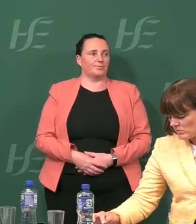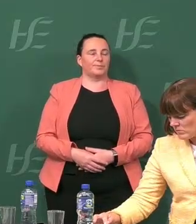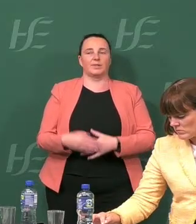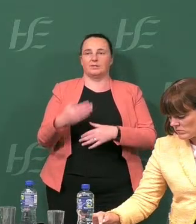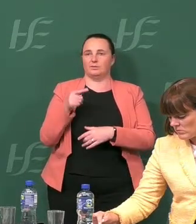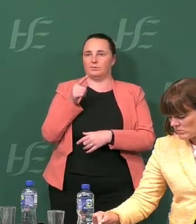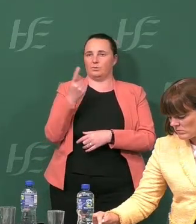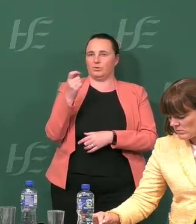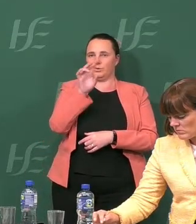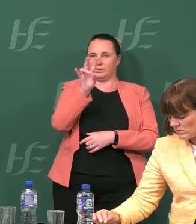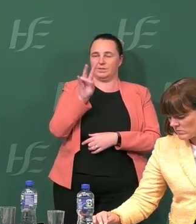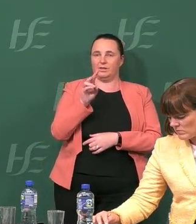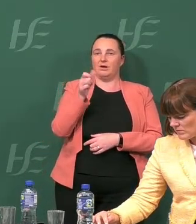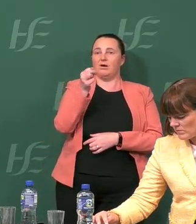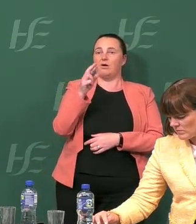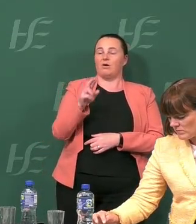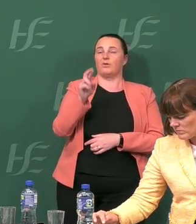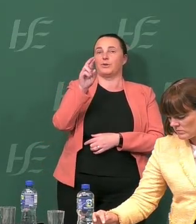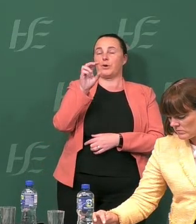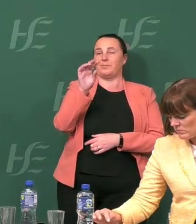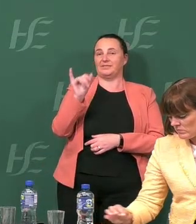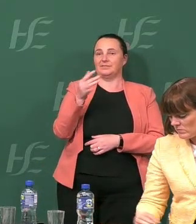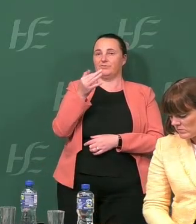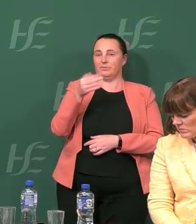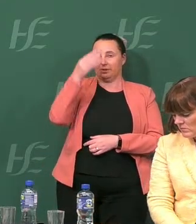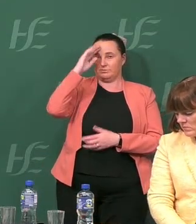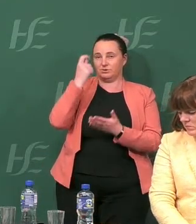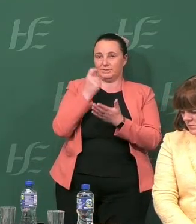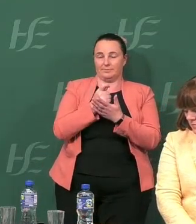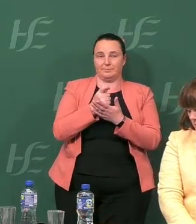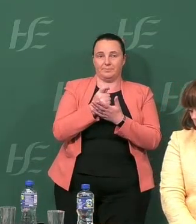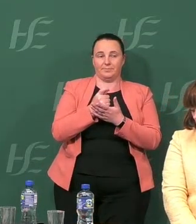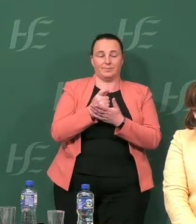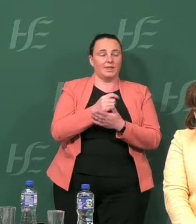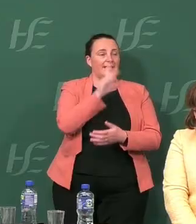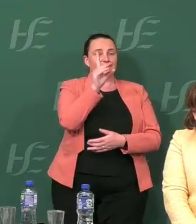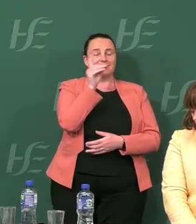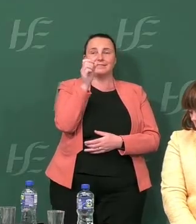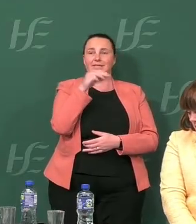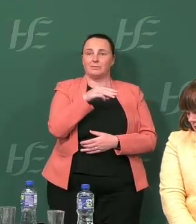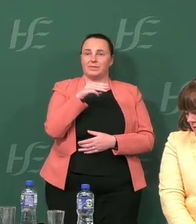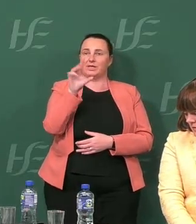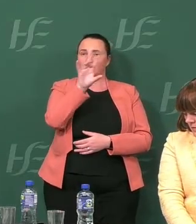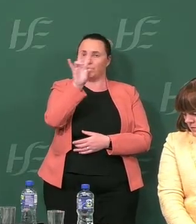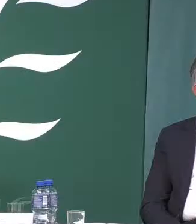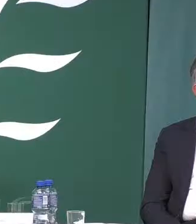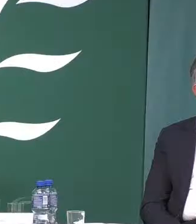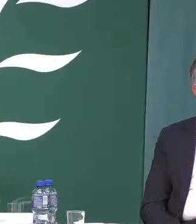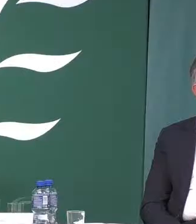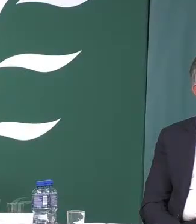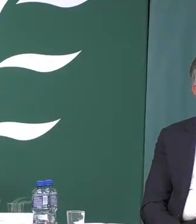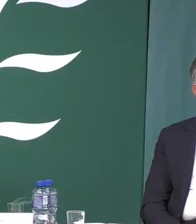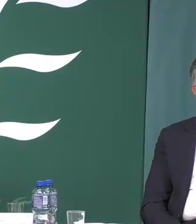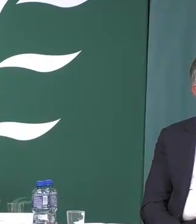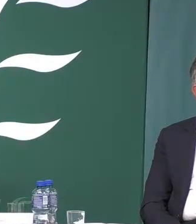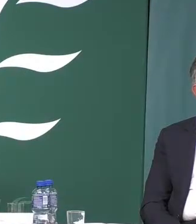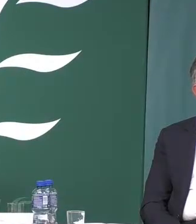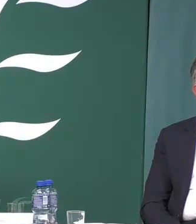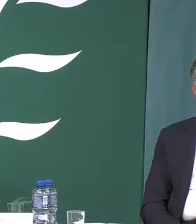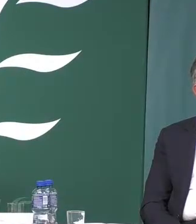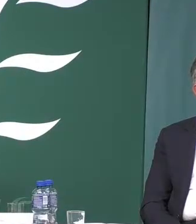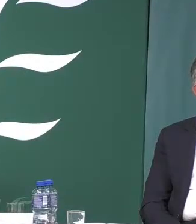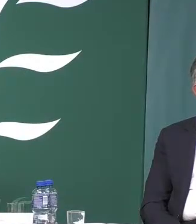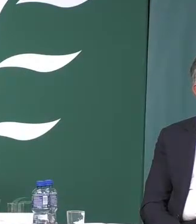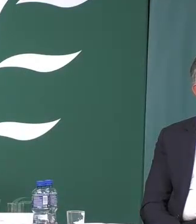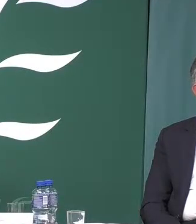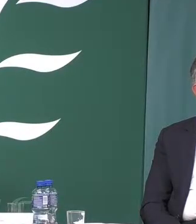Thanks very much. Arthur Beasley from the Irish Times. Damien, a question in relation to vaccinations and the time